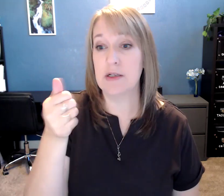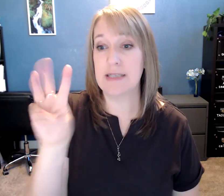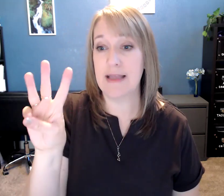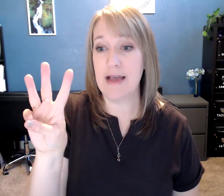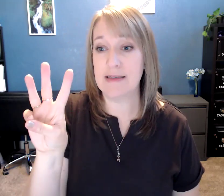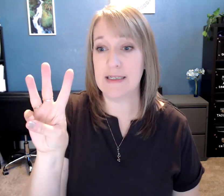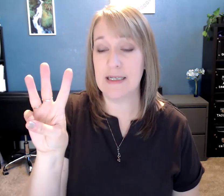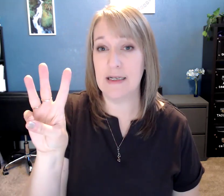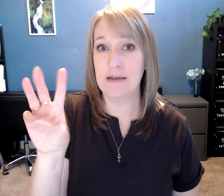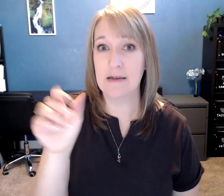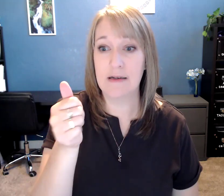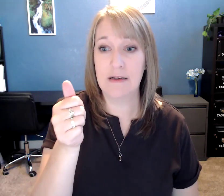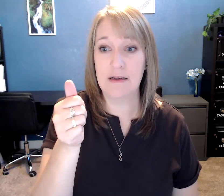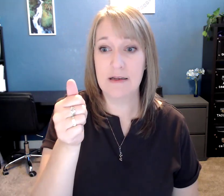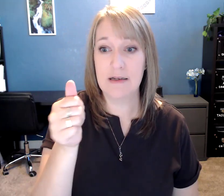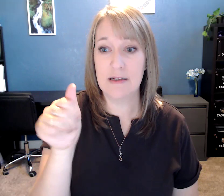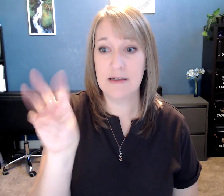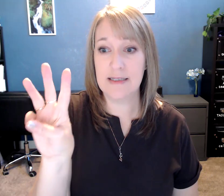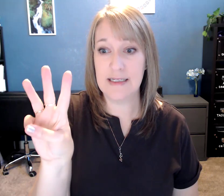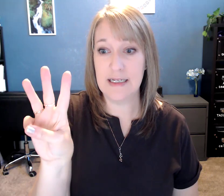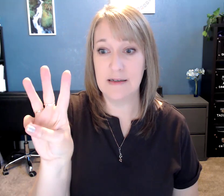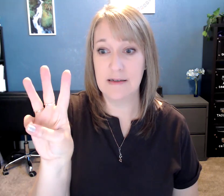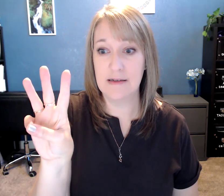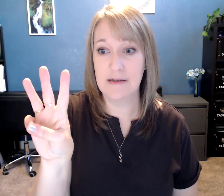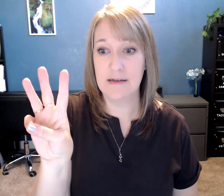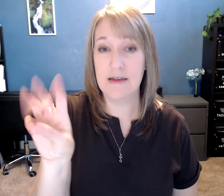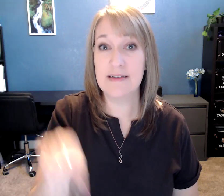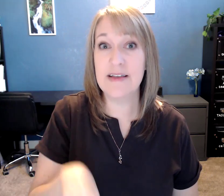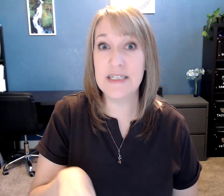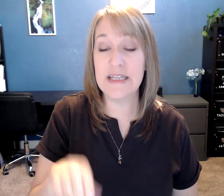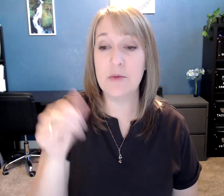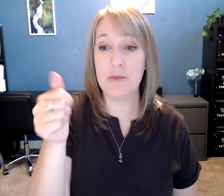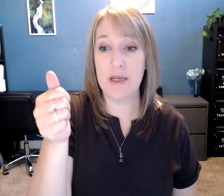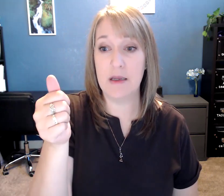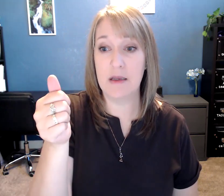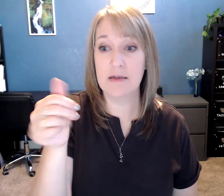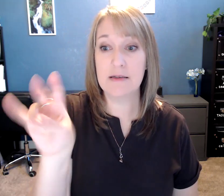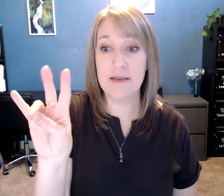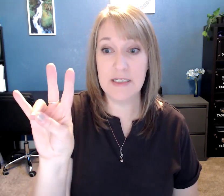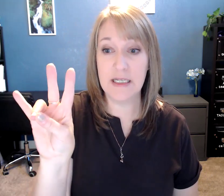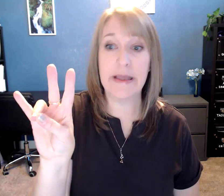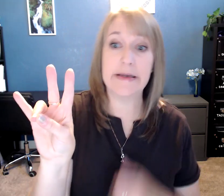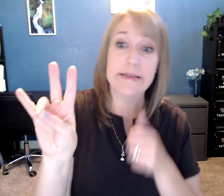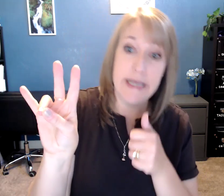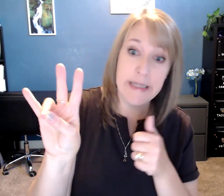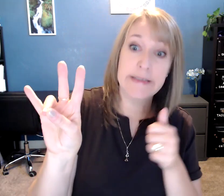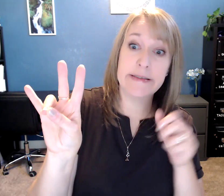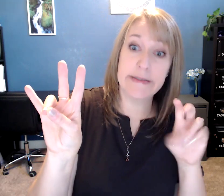looks like that, 16, 16. 17 then would be 17, like 10,